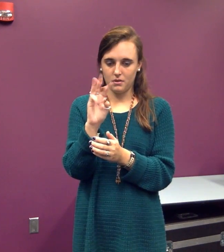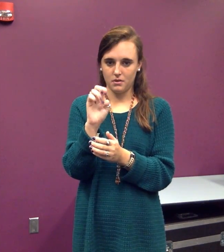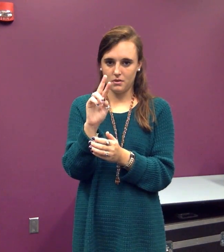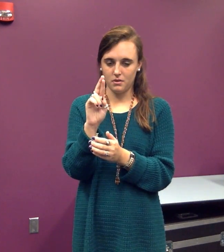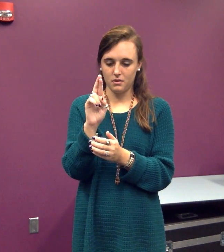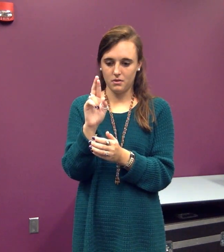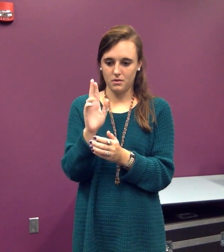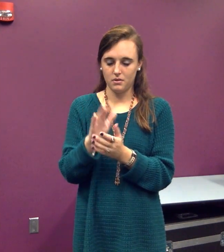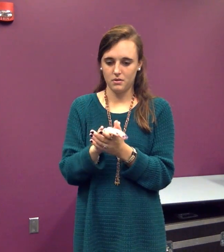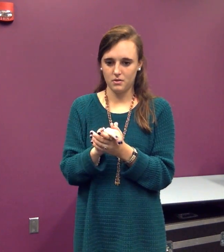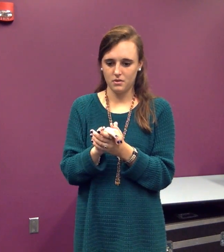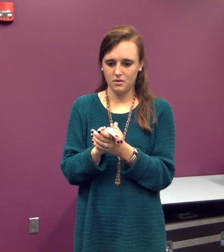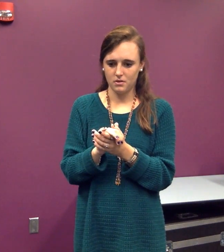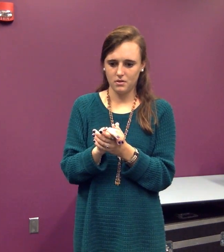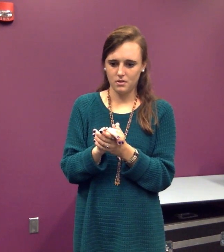and lighter in color.